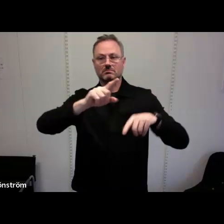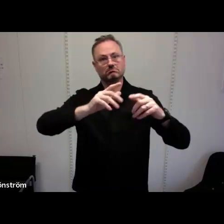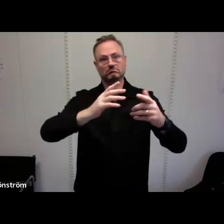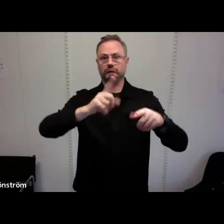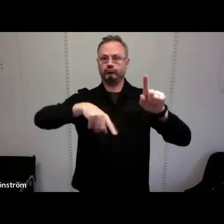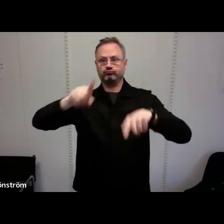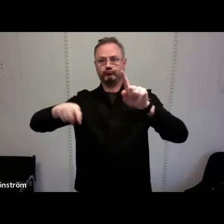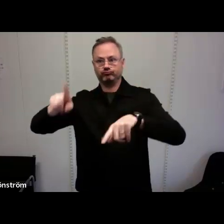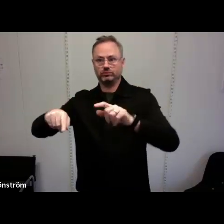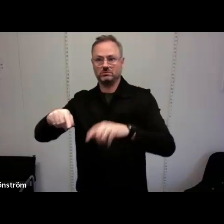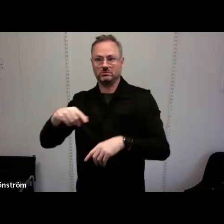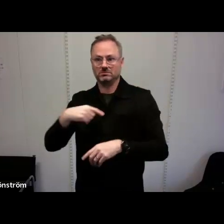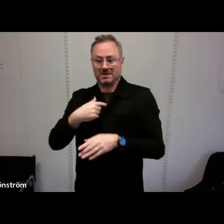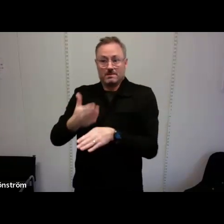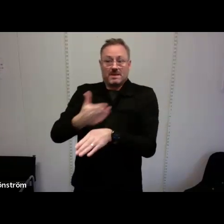positioning.